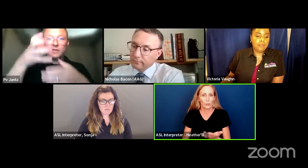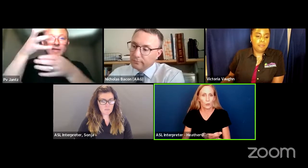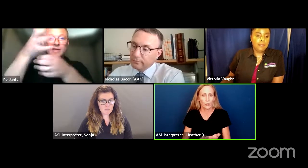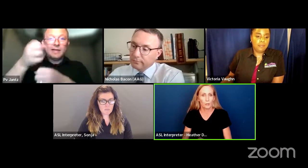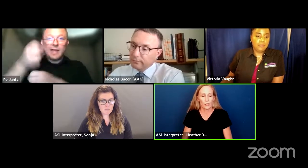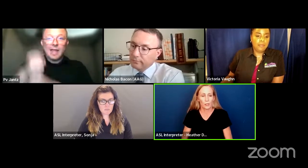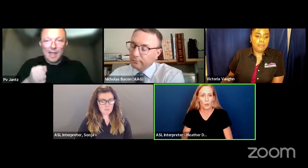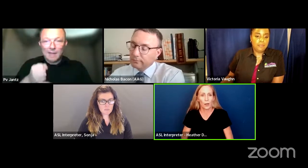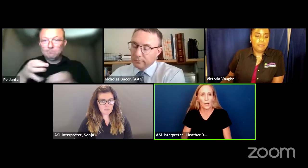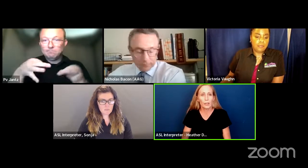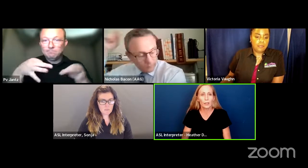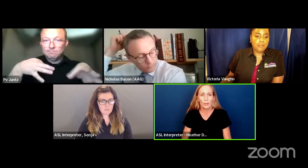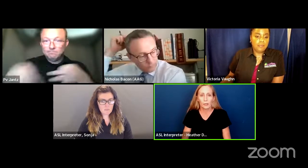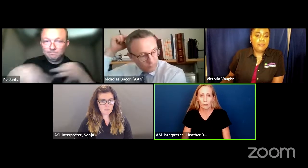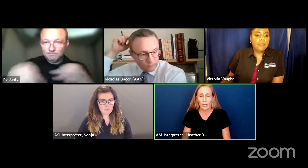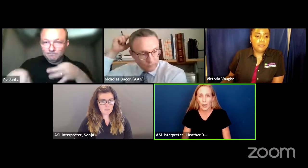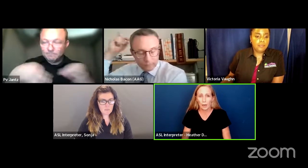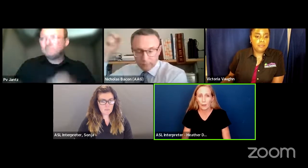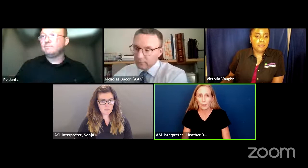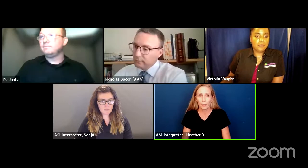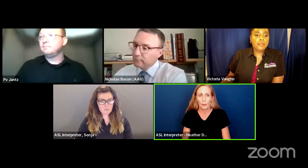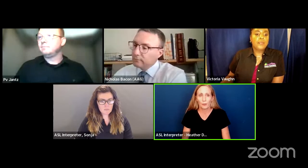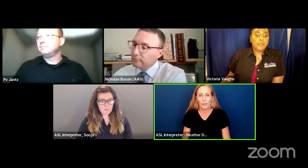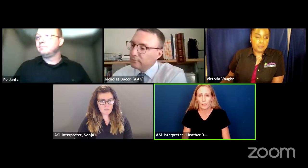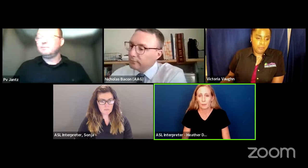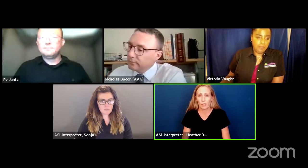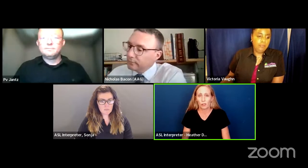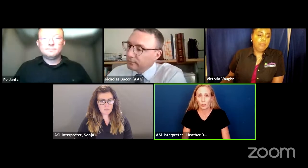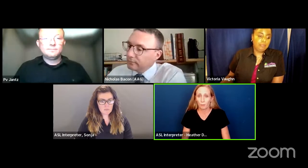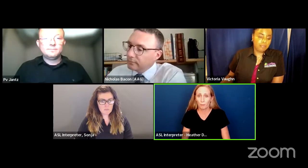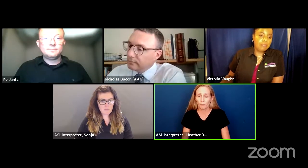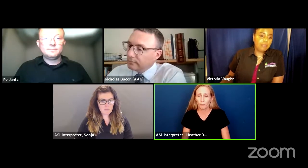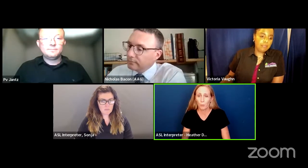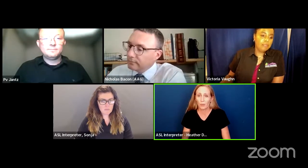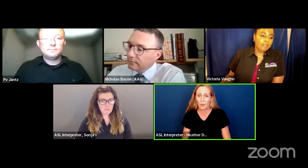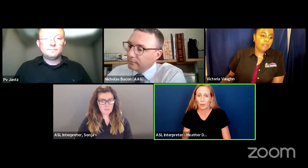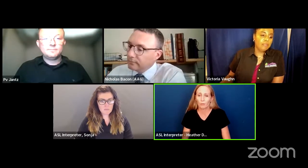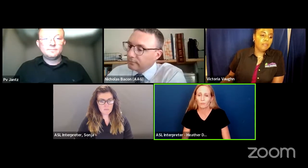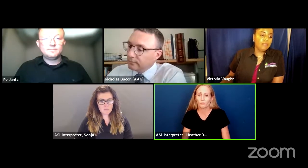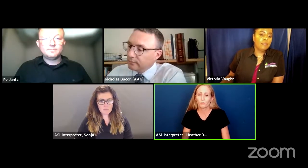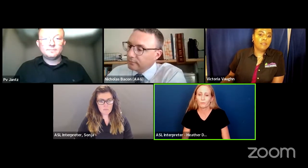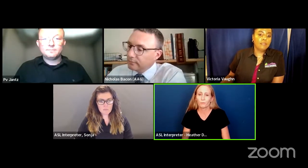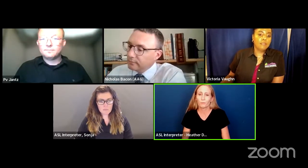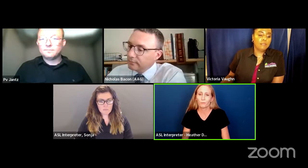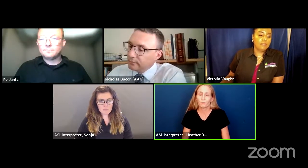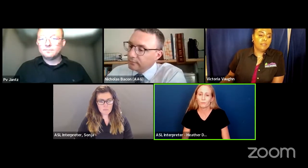And I would like Victoria to please go ahead and recap and provide an explanation.